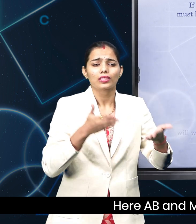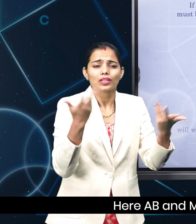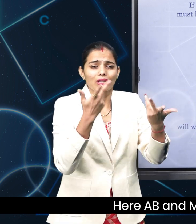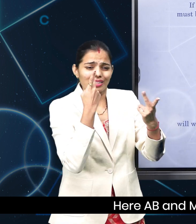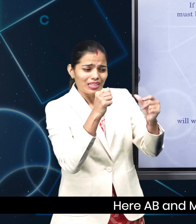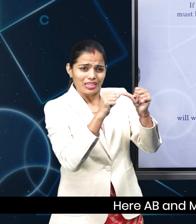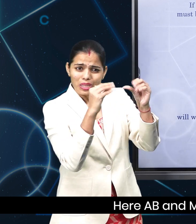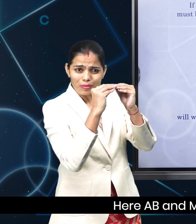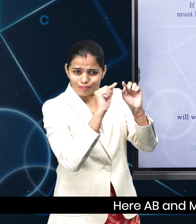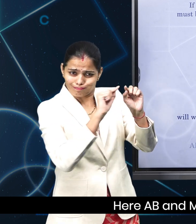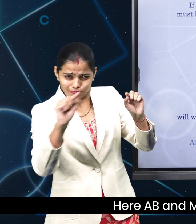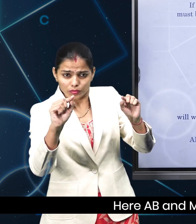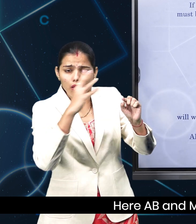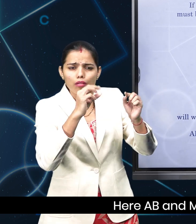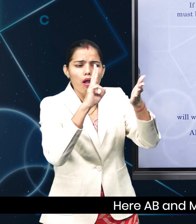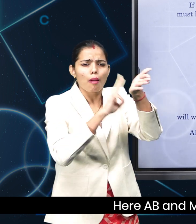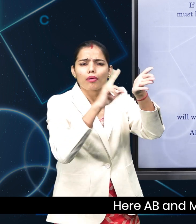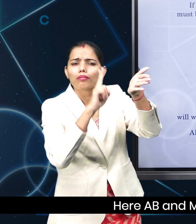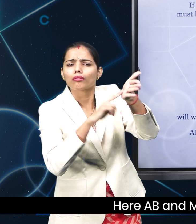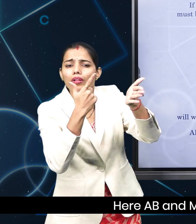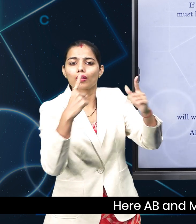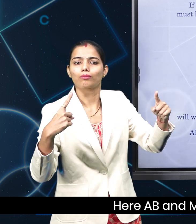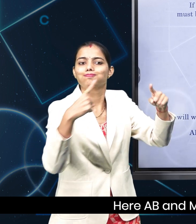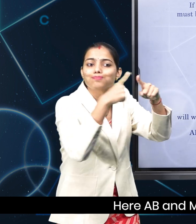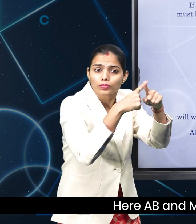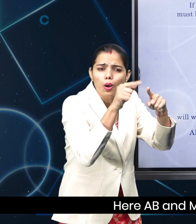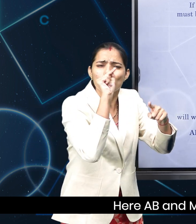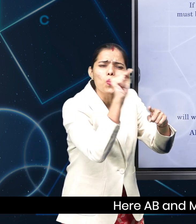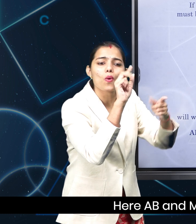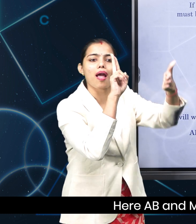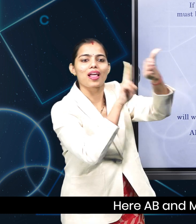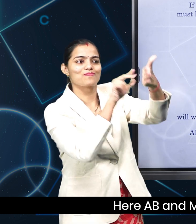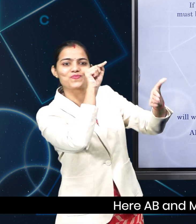Here, AB and MN are intersecting at point N